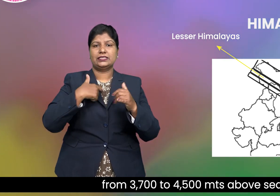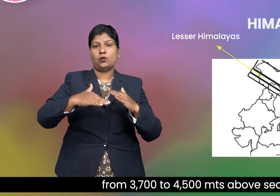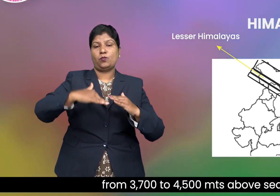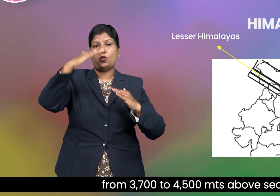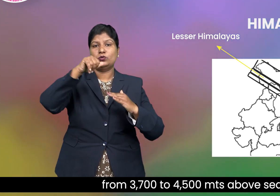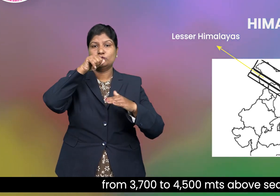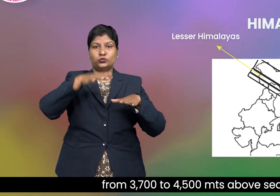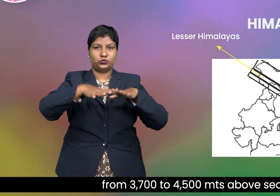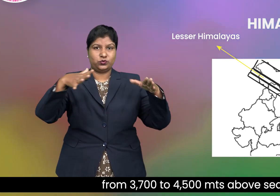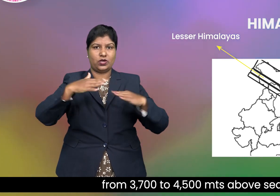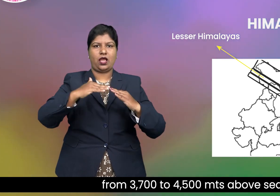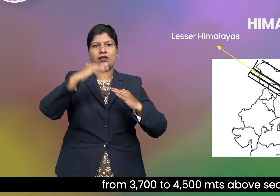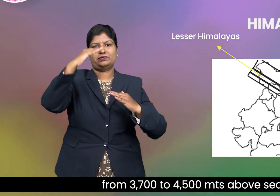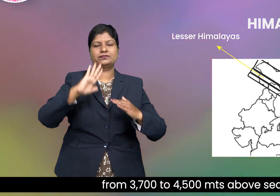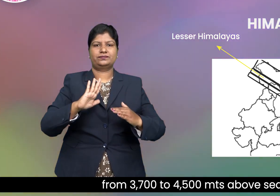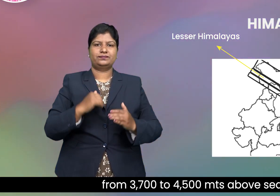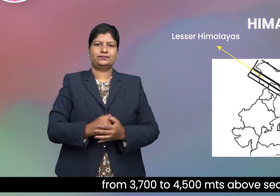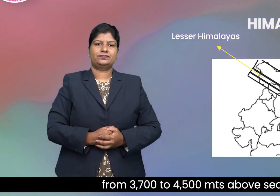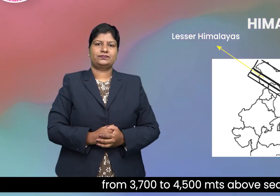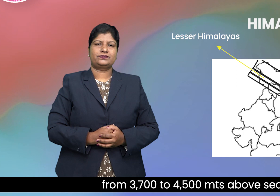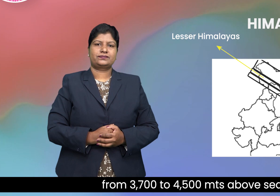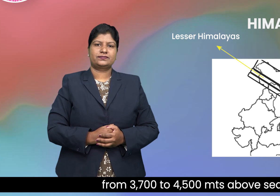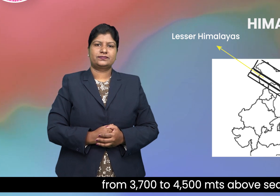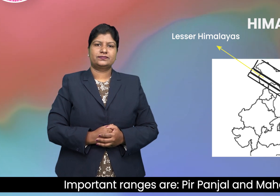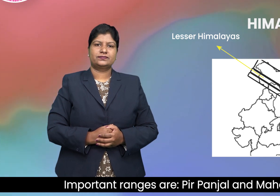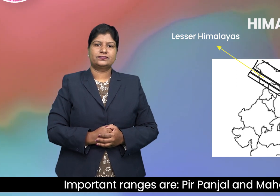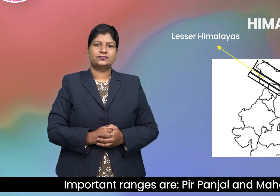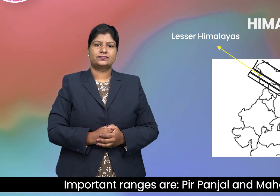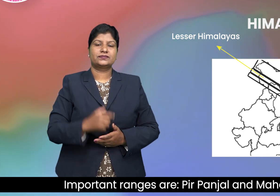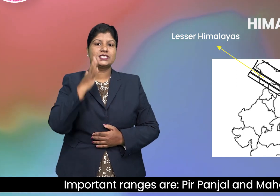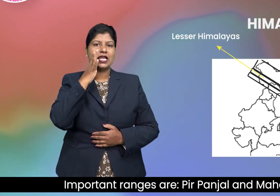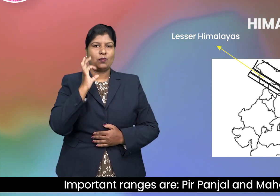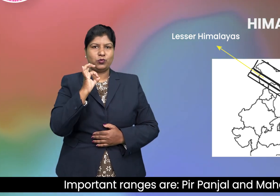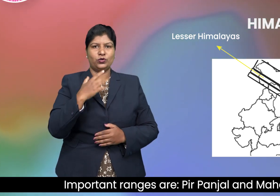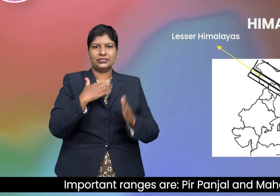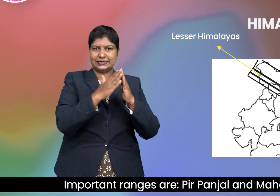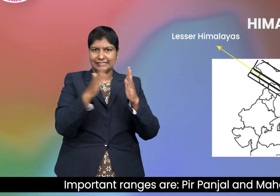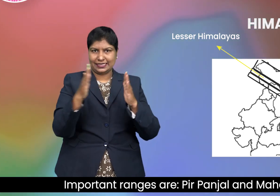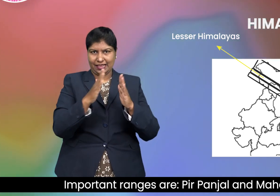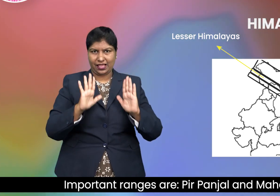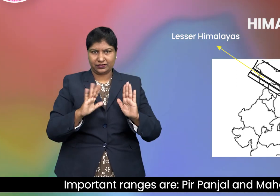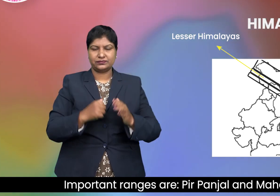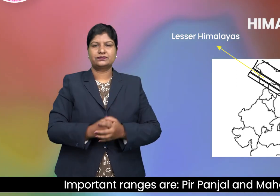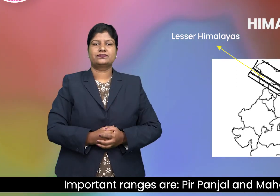important ranges are